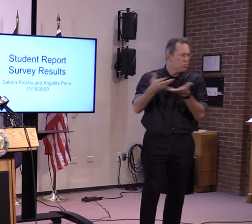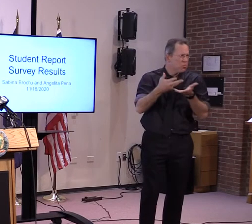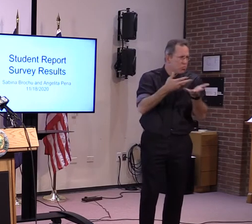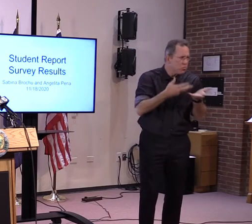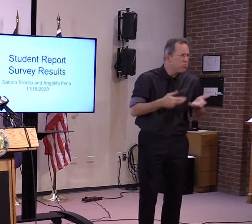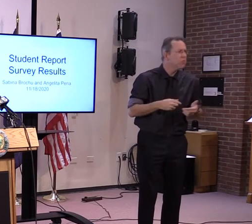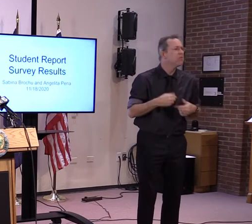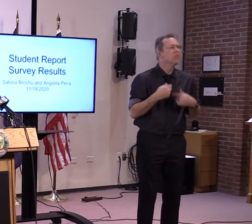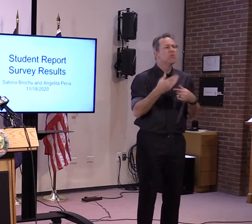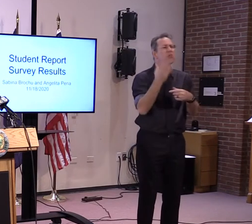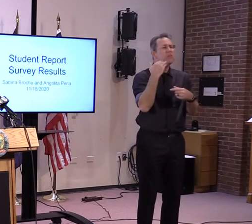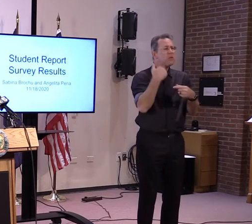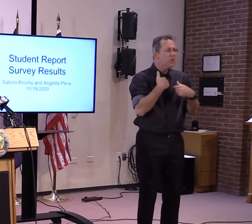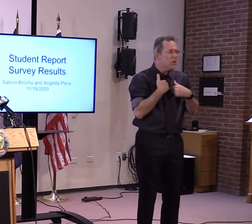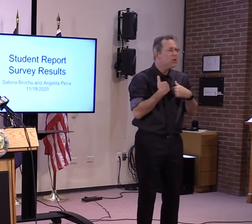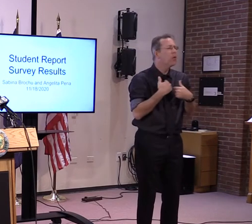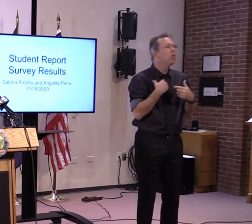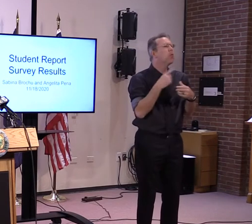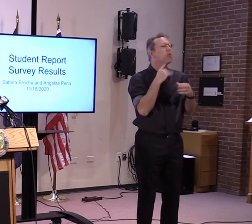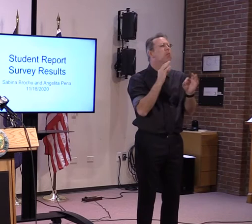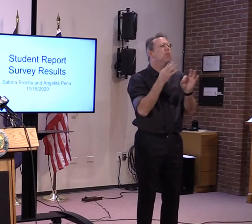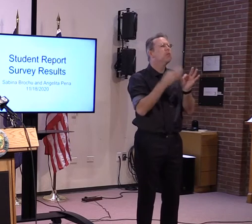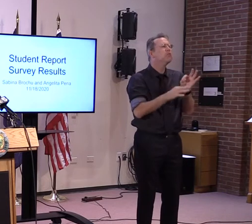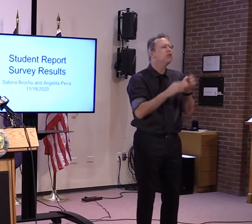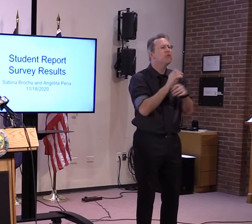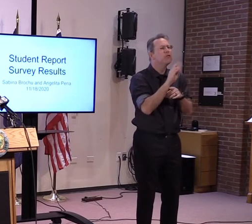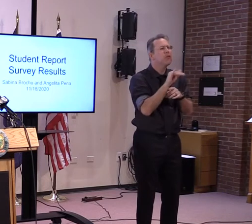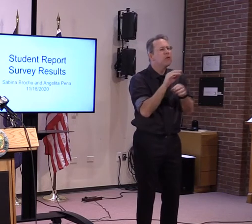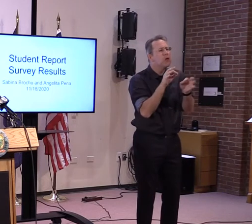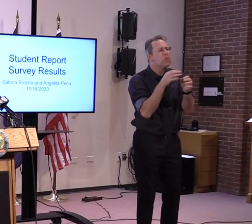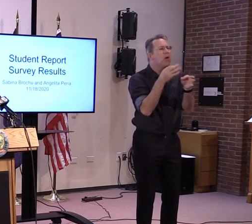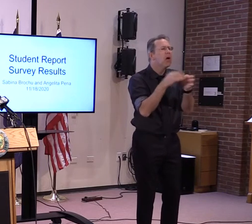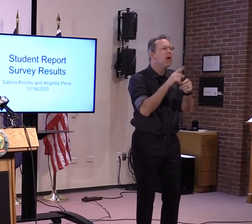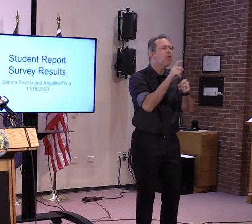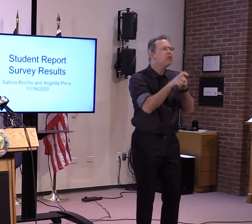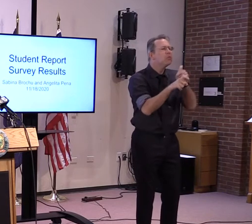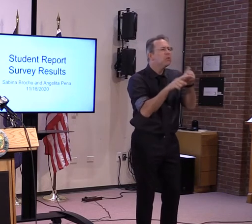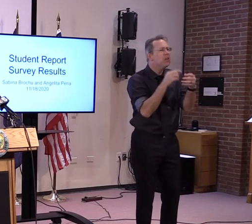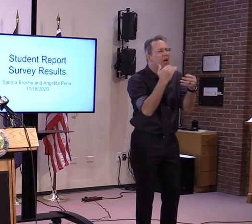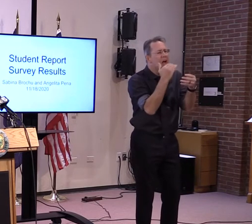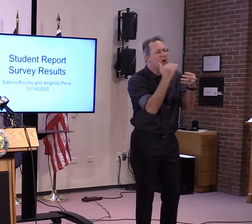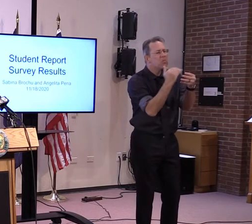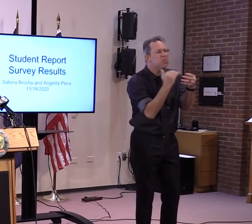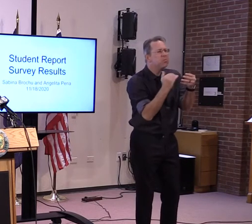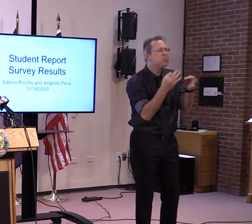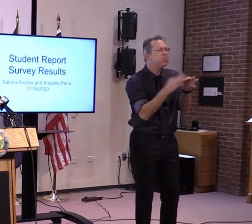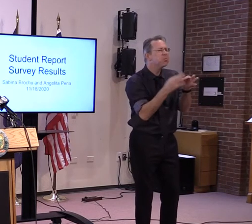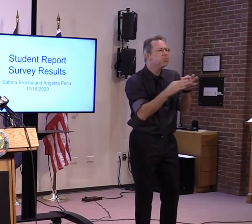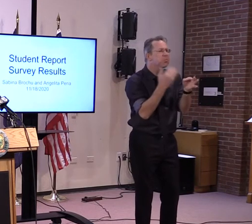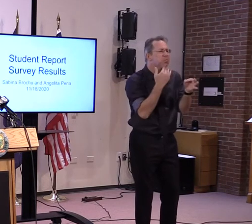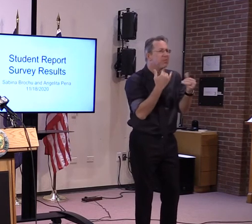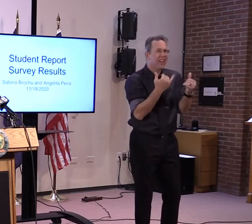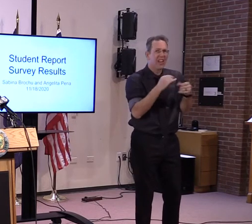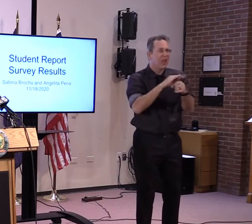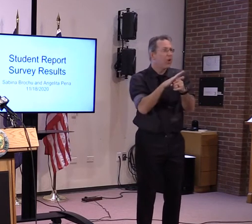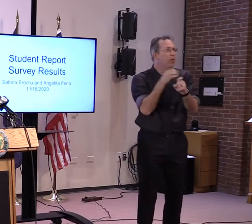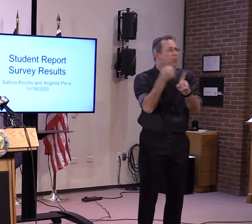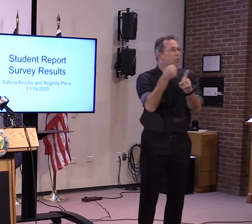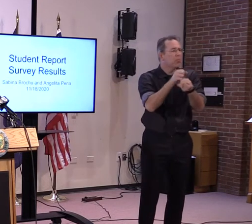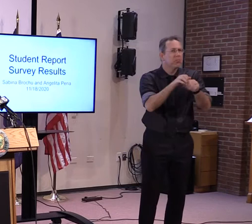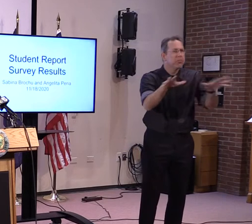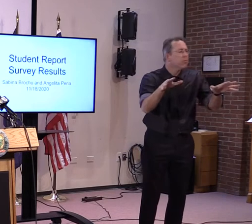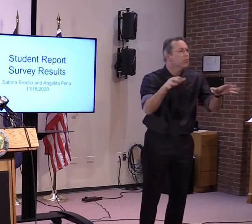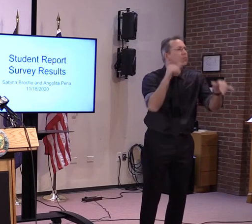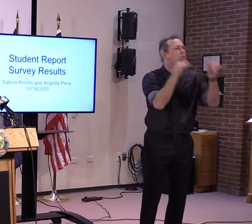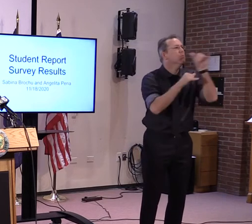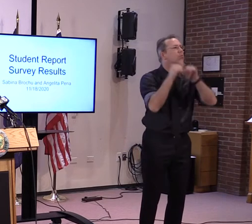to how I'm doing at school and what life is like for me. And with a global pandemic going on, it came to my mind